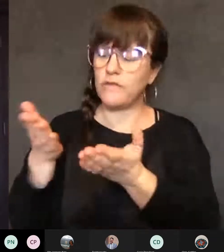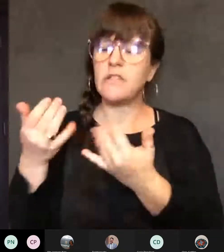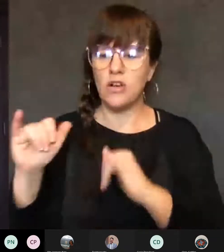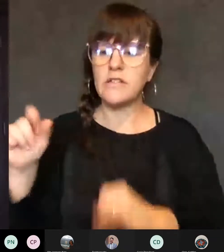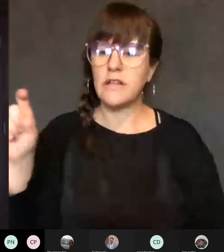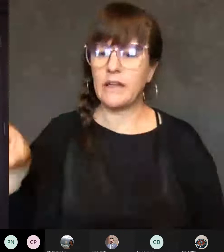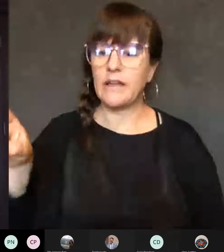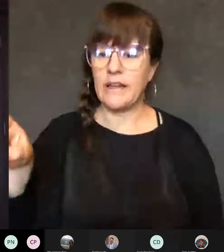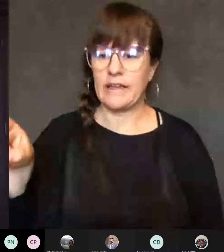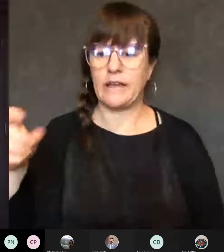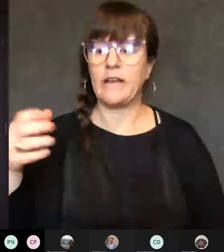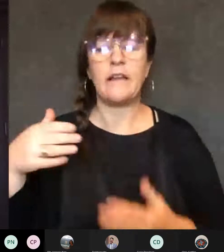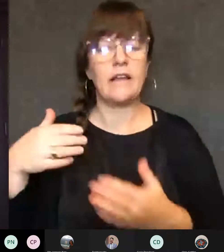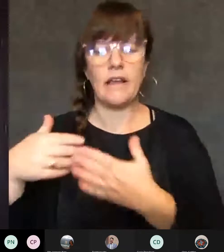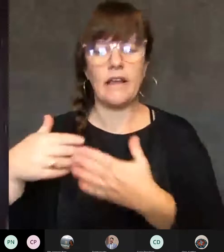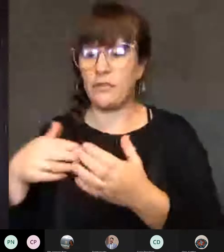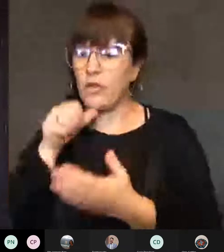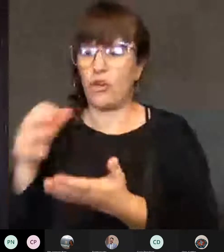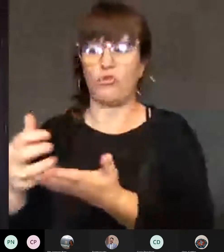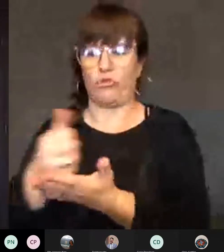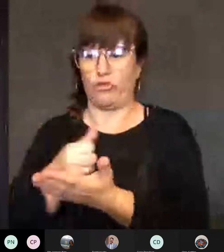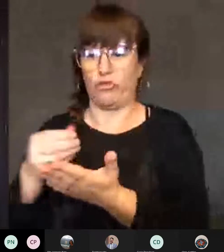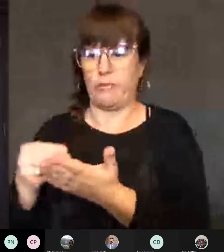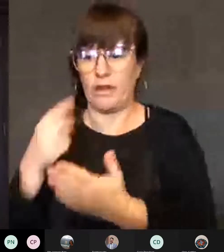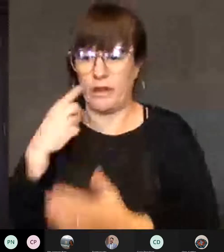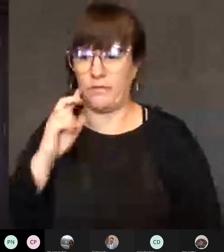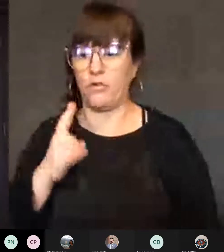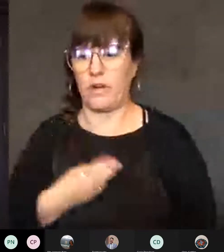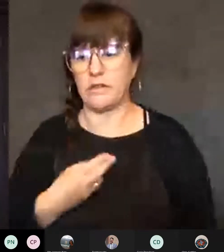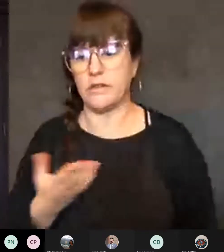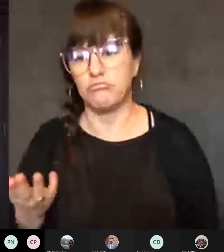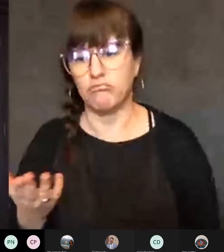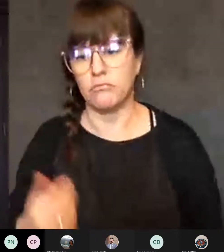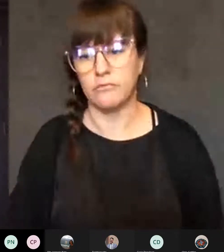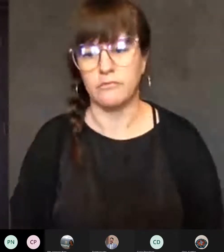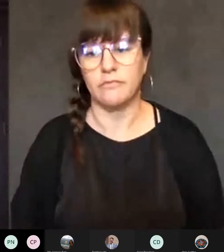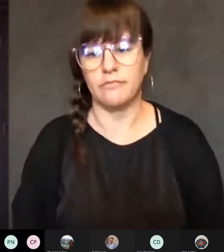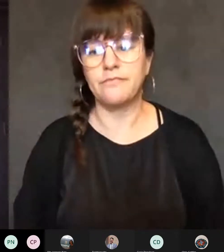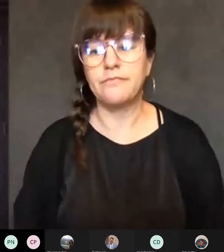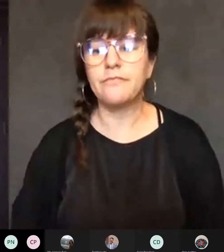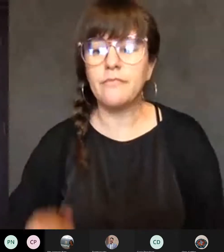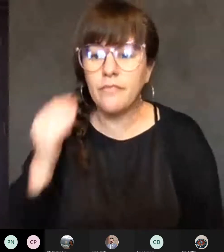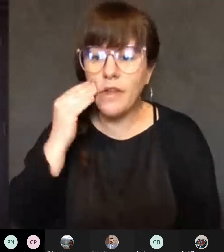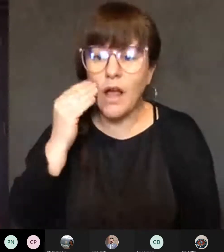So, I know that you all have, withstood